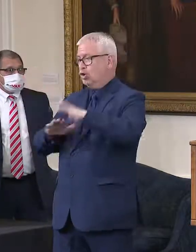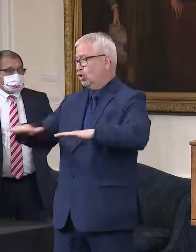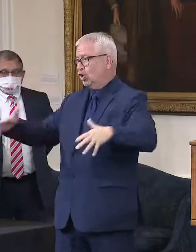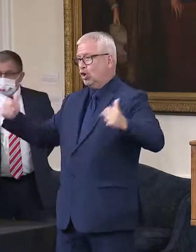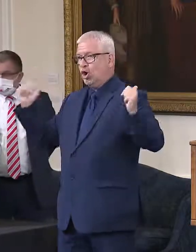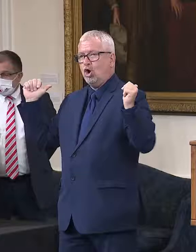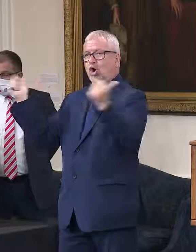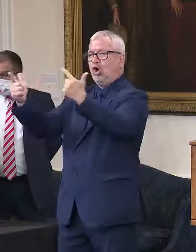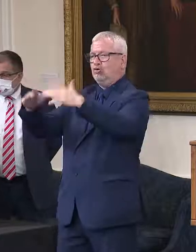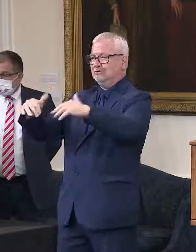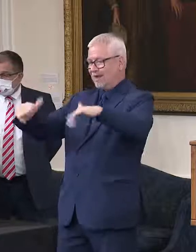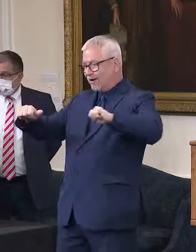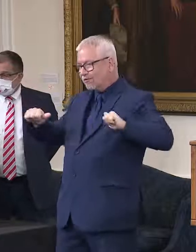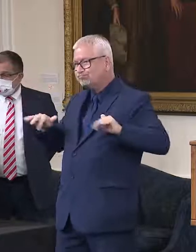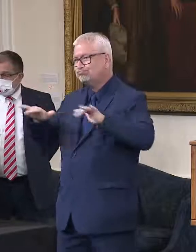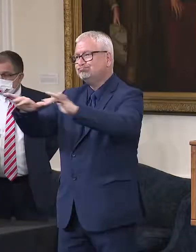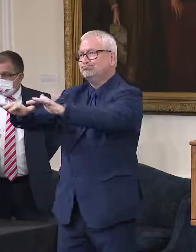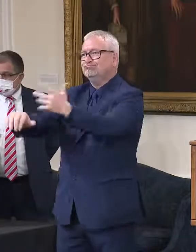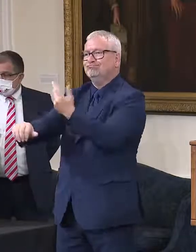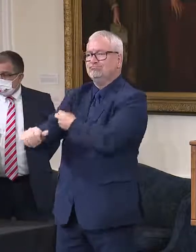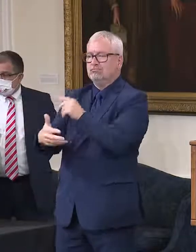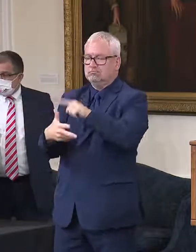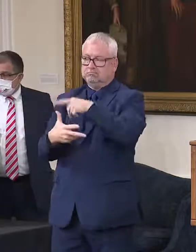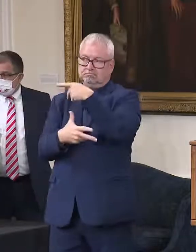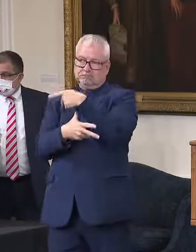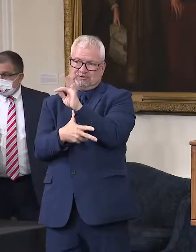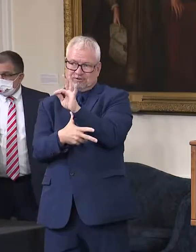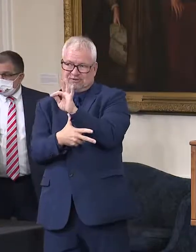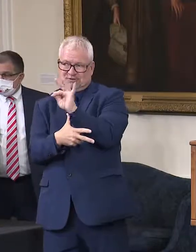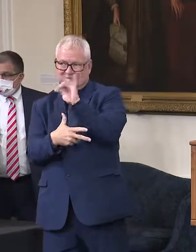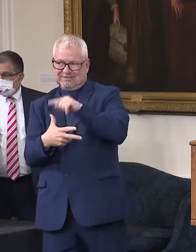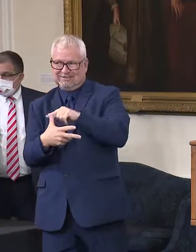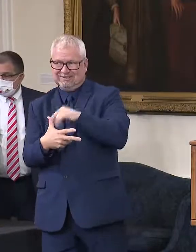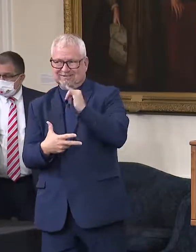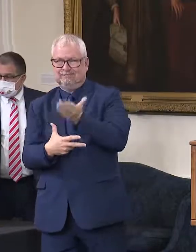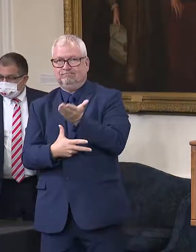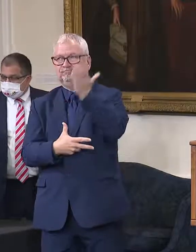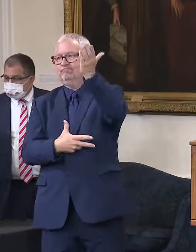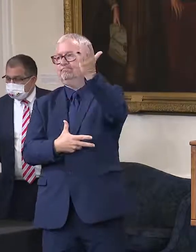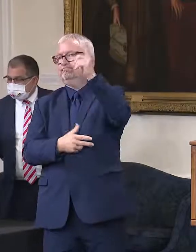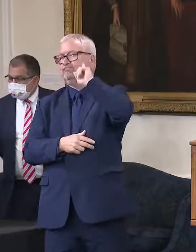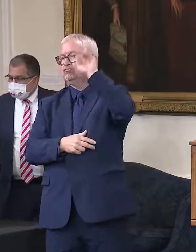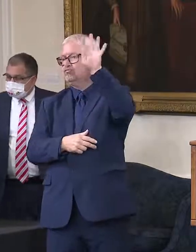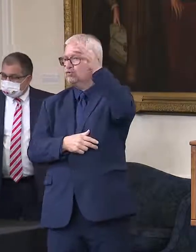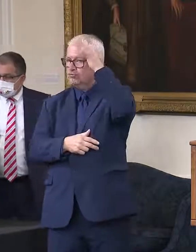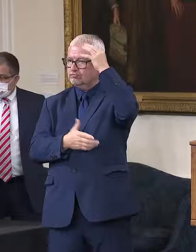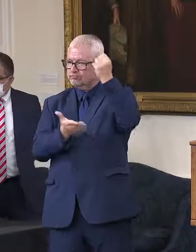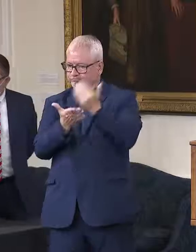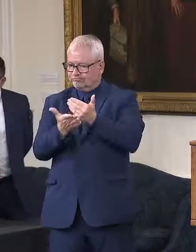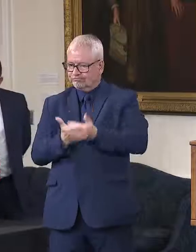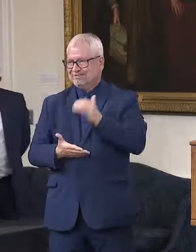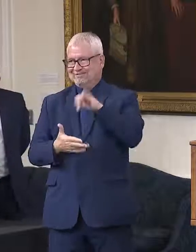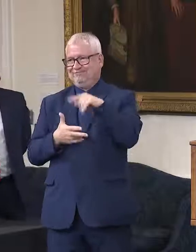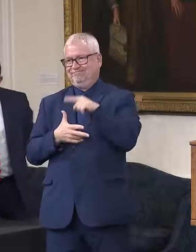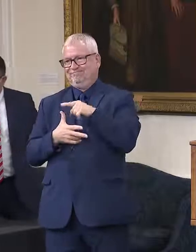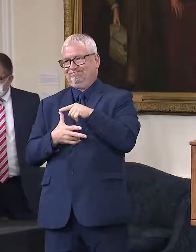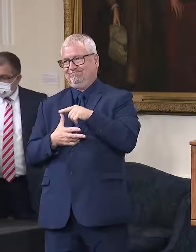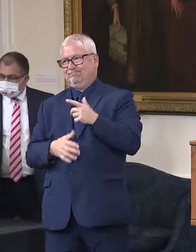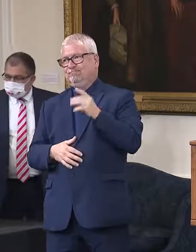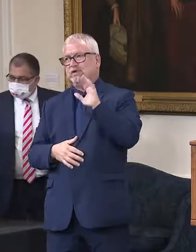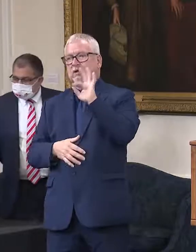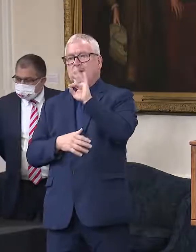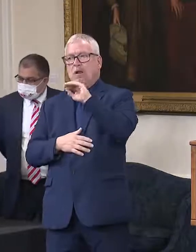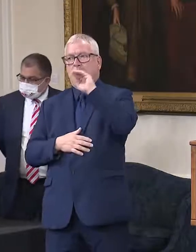has submitted data to the federal government which shows that its vaccine is safe and 90.7%